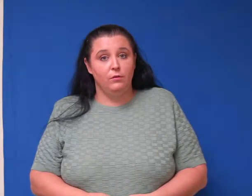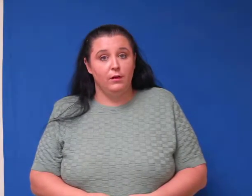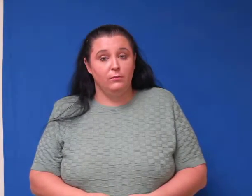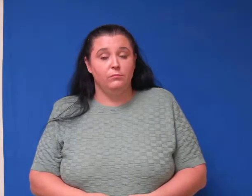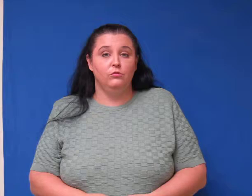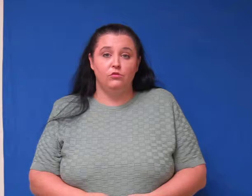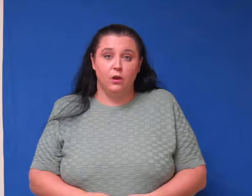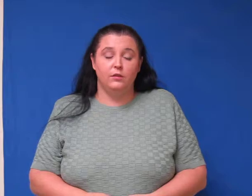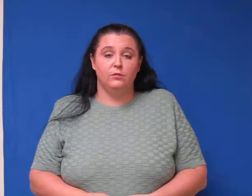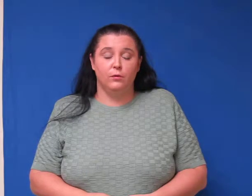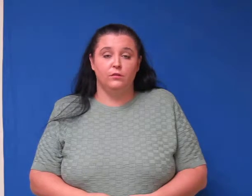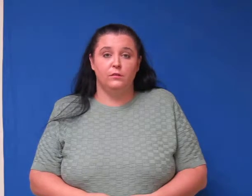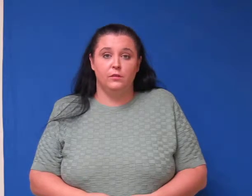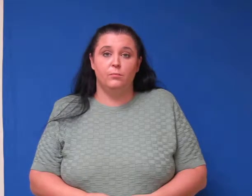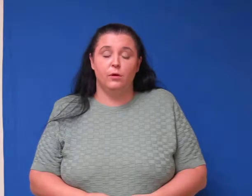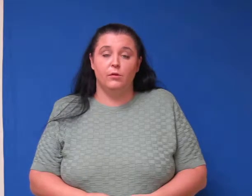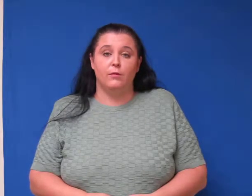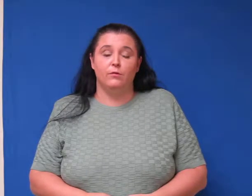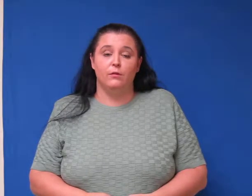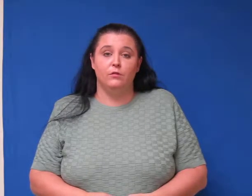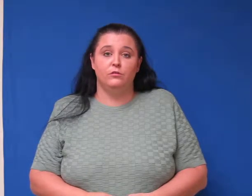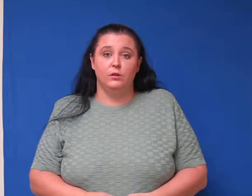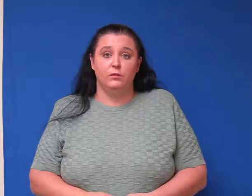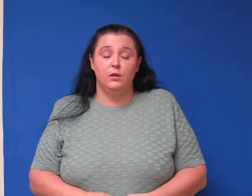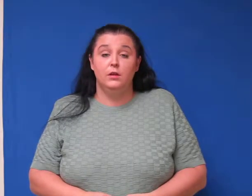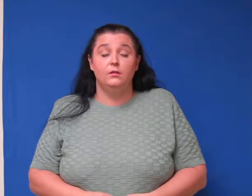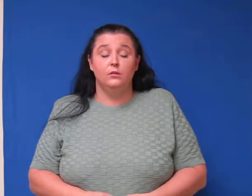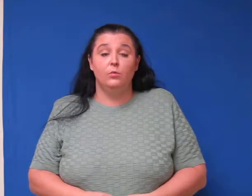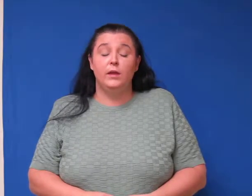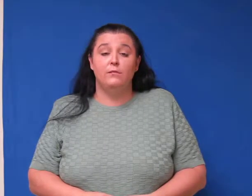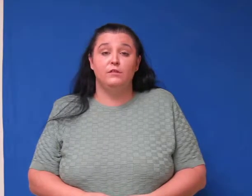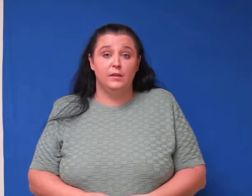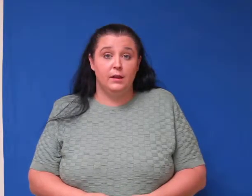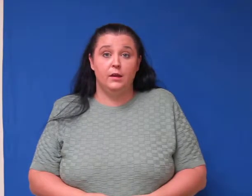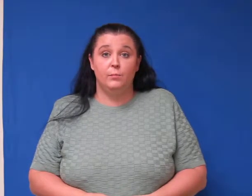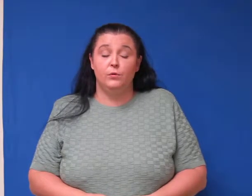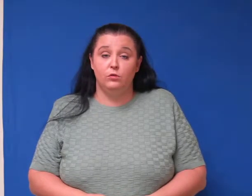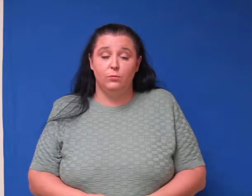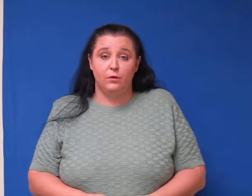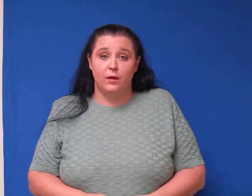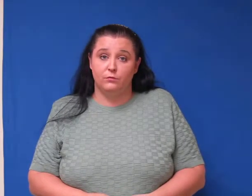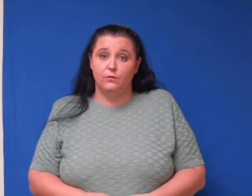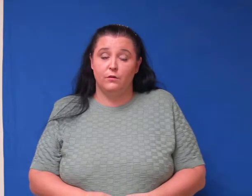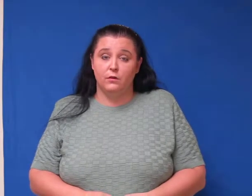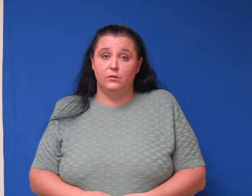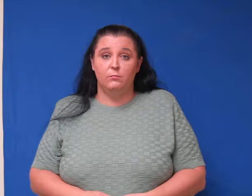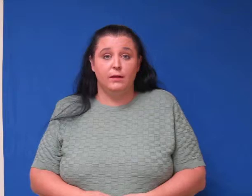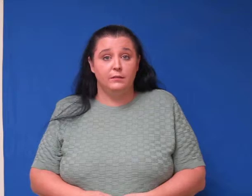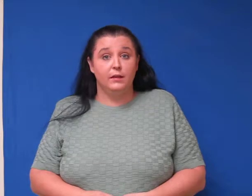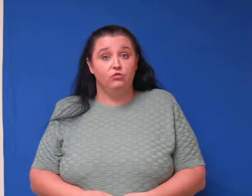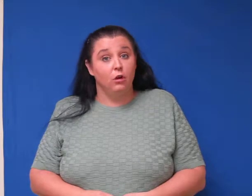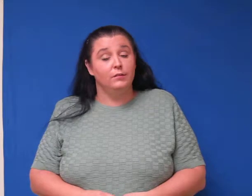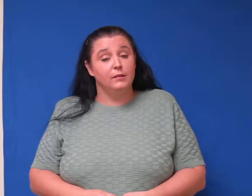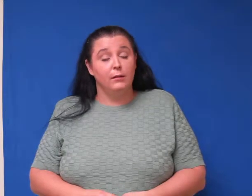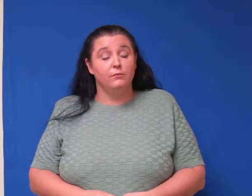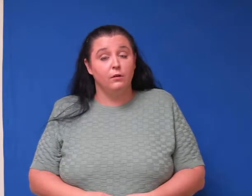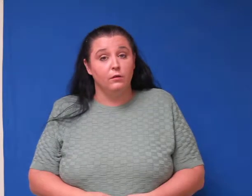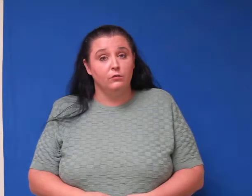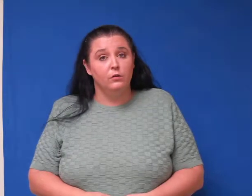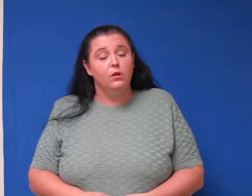pronoun. John is the person that the pronoun refers to. So we have set up who the pronoun is referring to by saying John's name first.